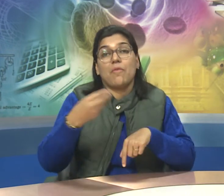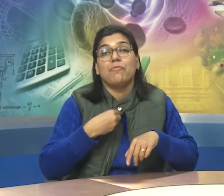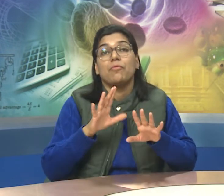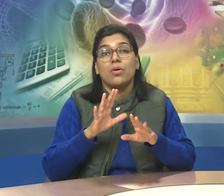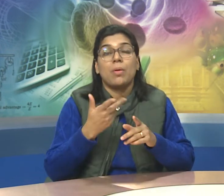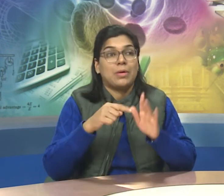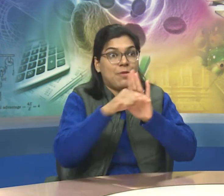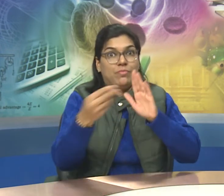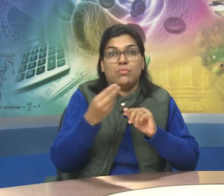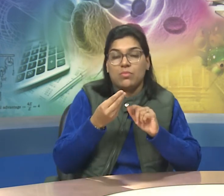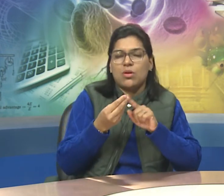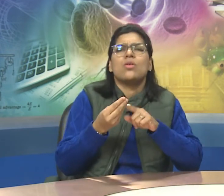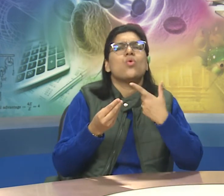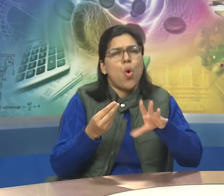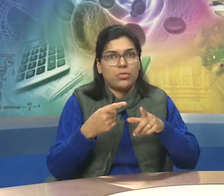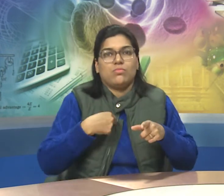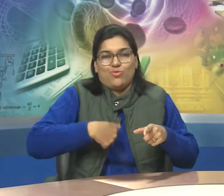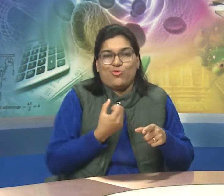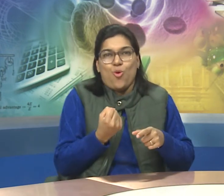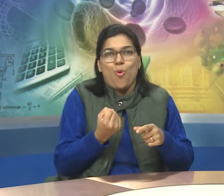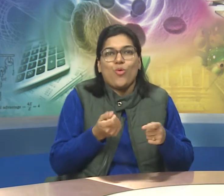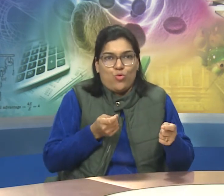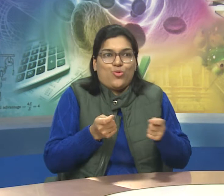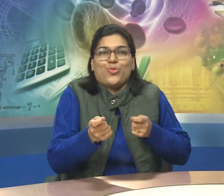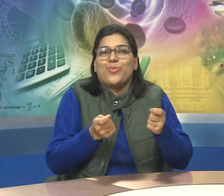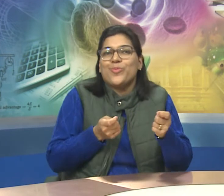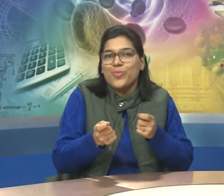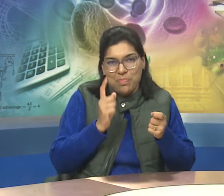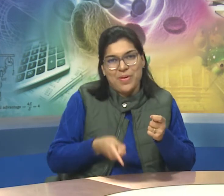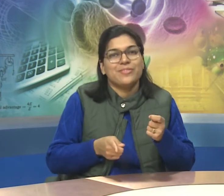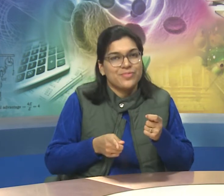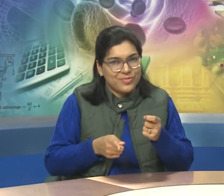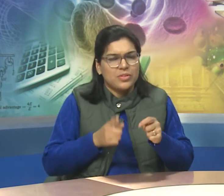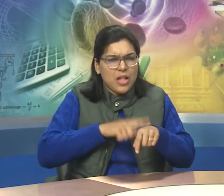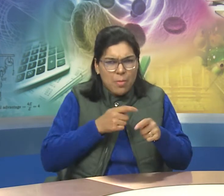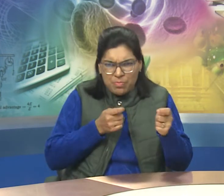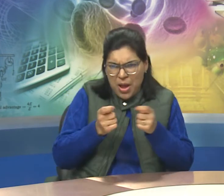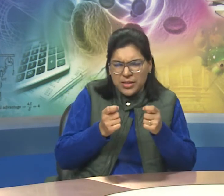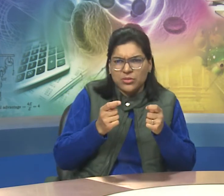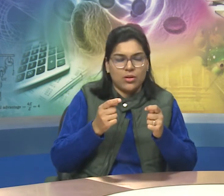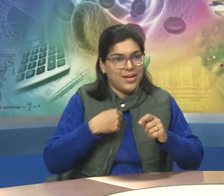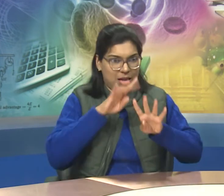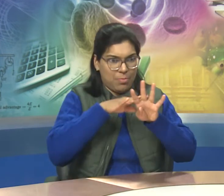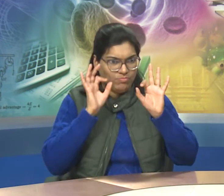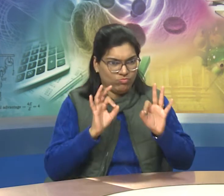utilization of time at one's disposal.